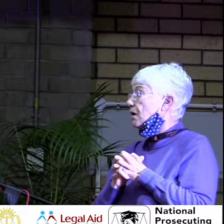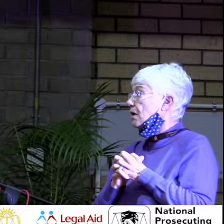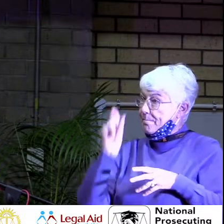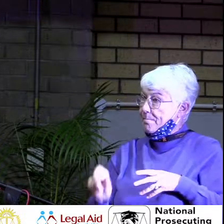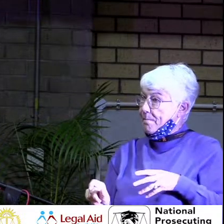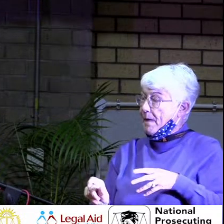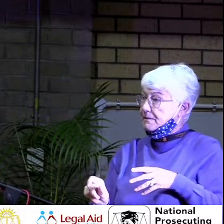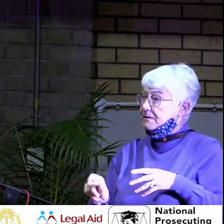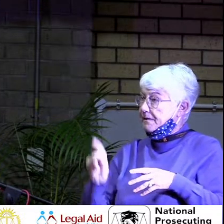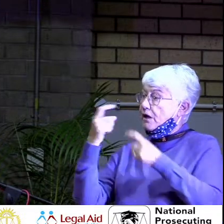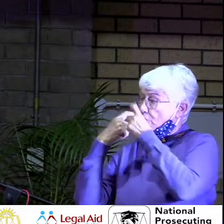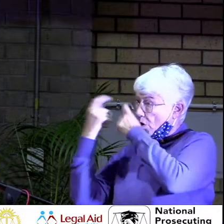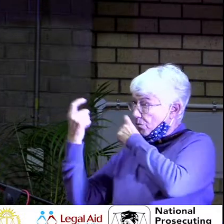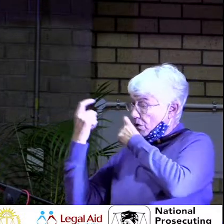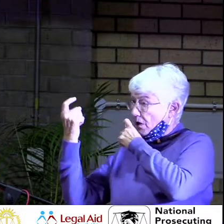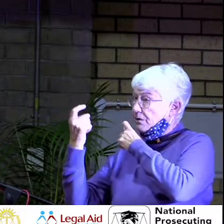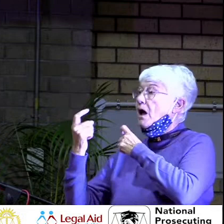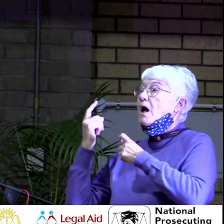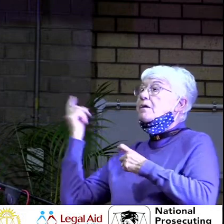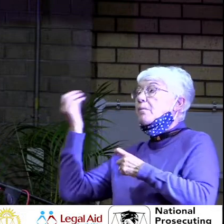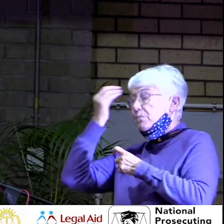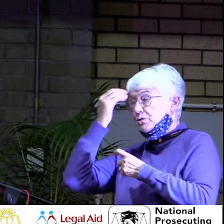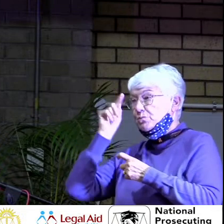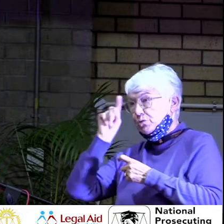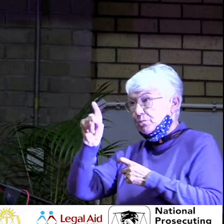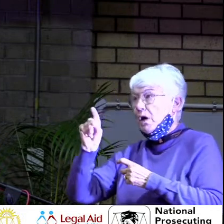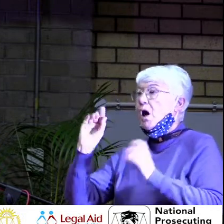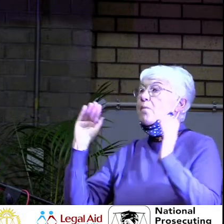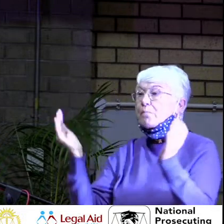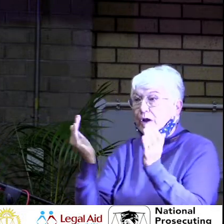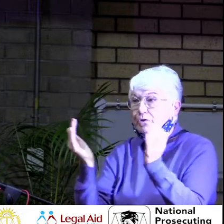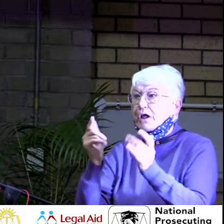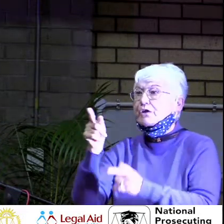The victim has also the right to assistance.